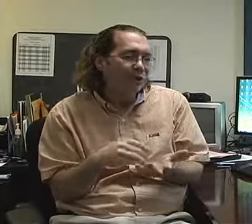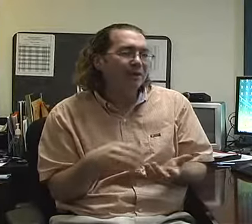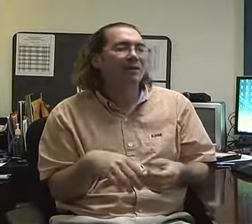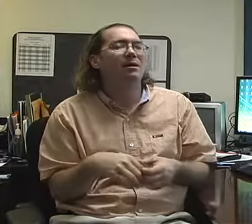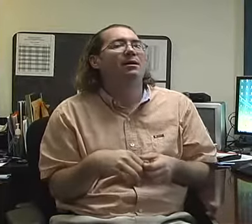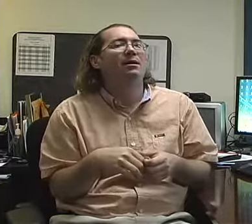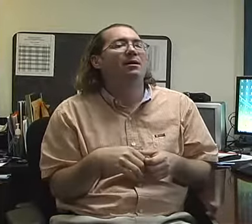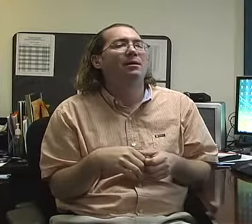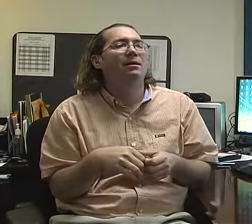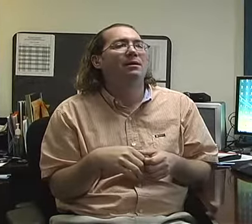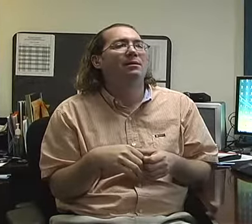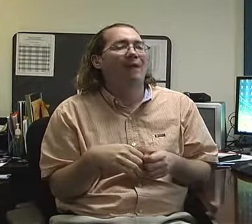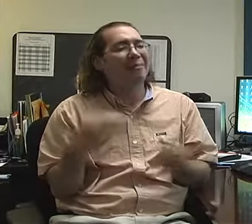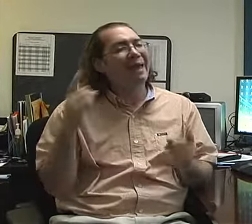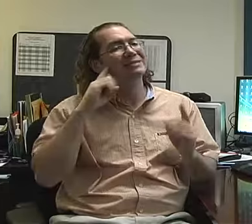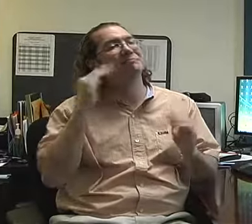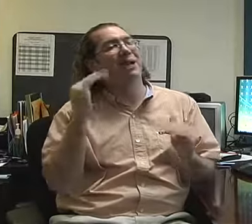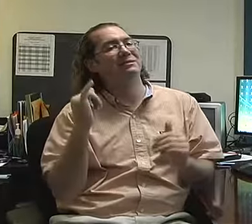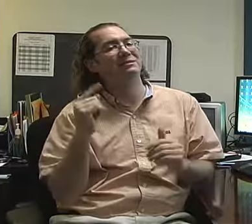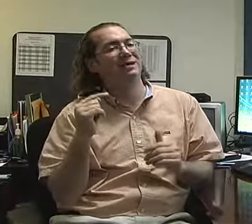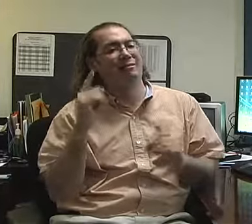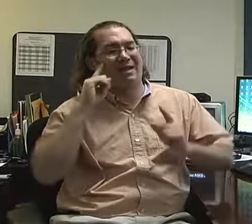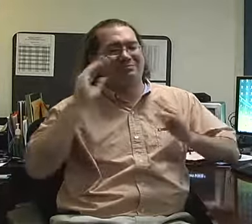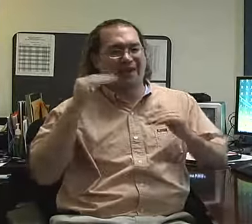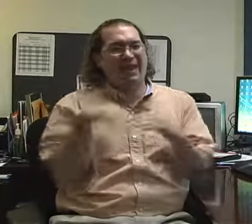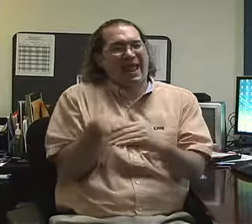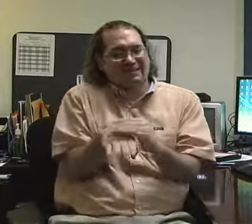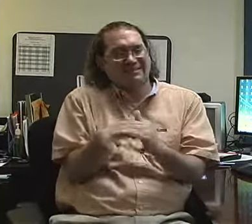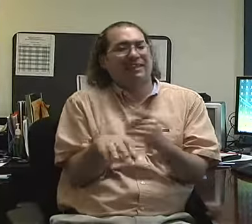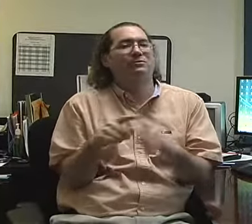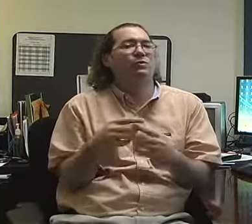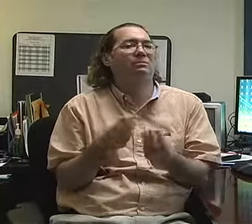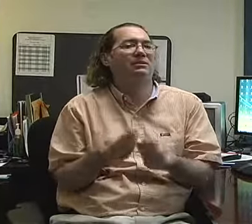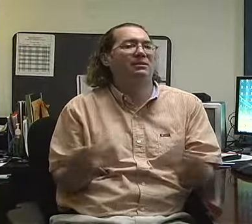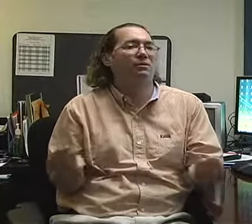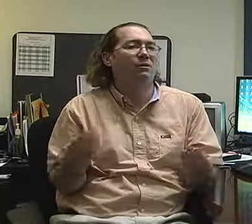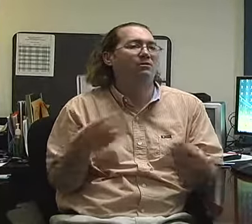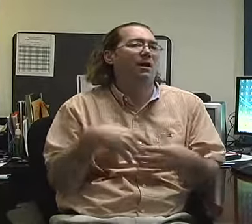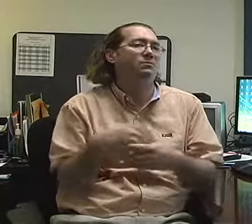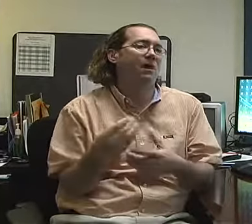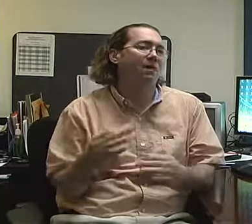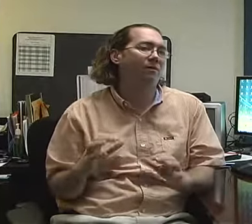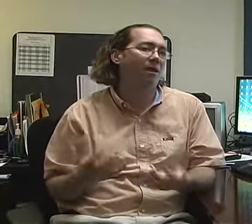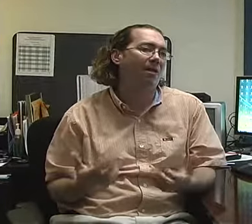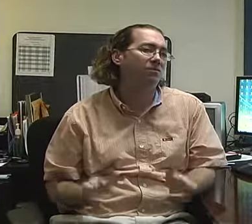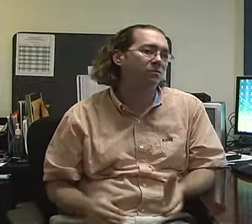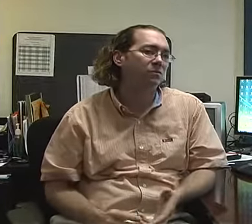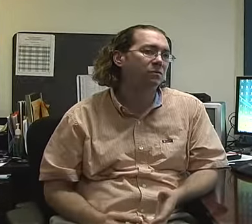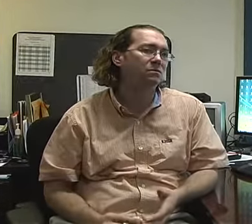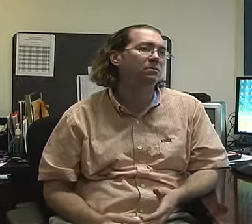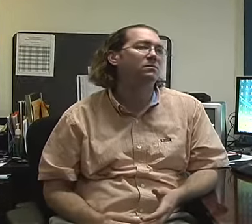their learning, and they expect to have more access to the information not only inside the classroom, but also outside the